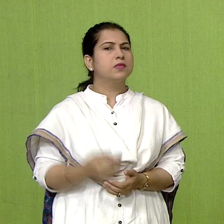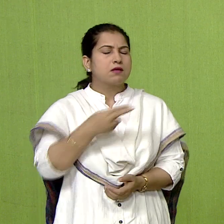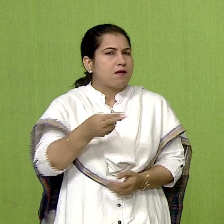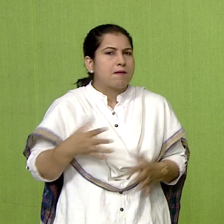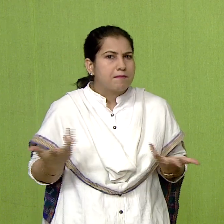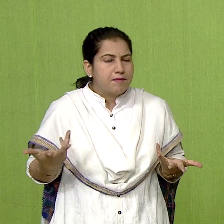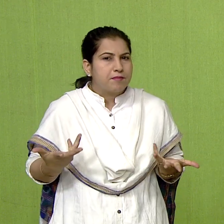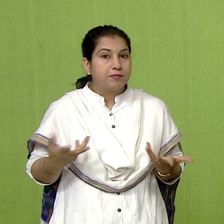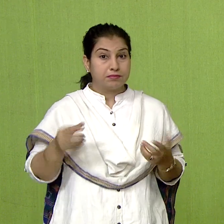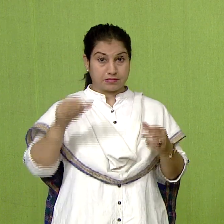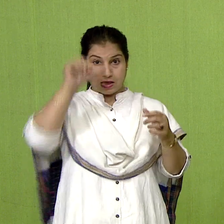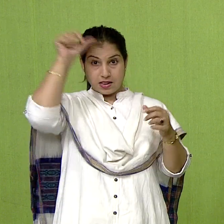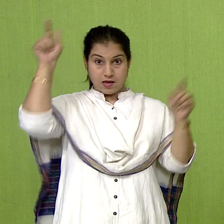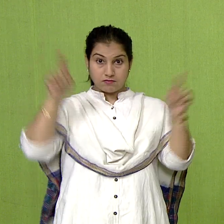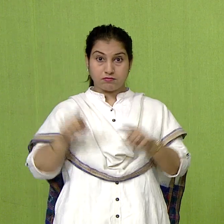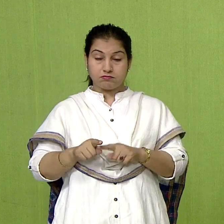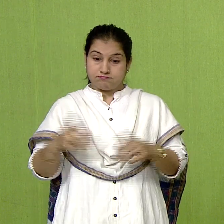is Origin of Nationalism.